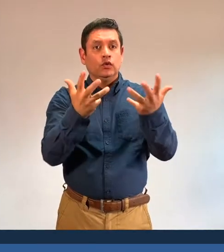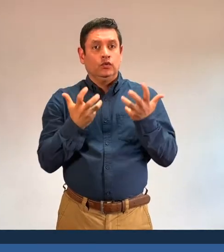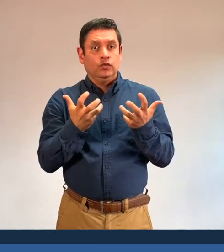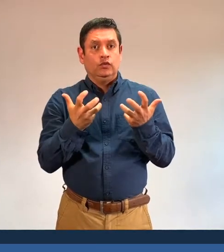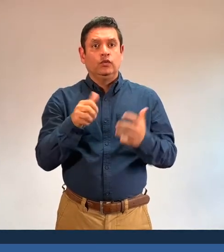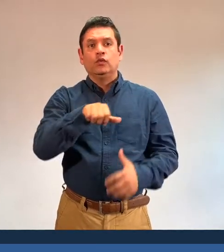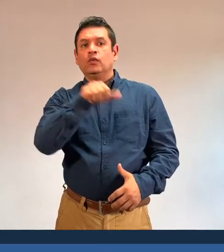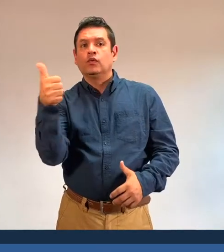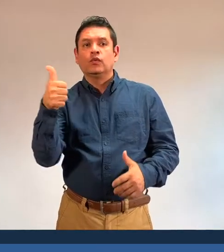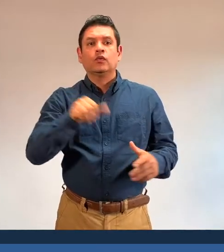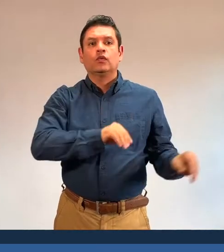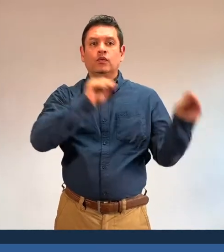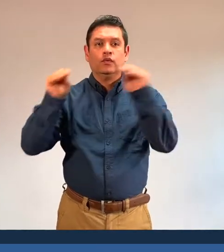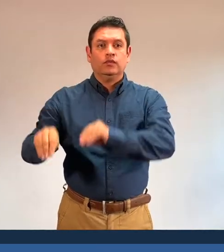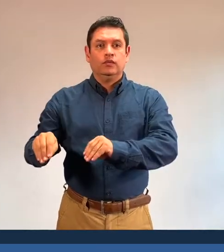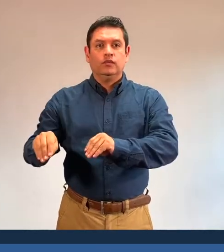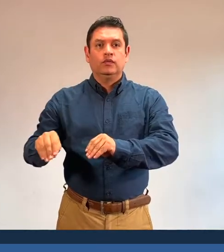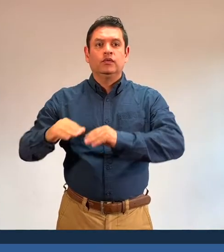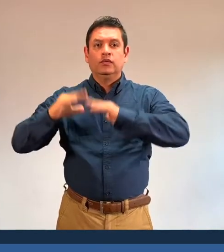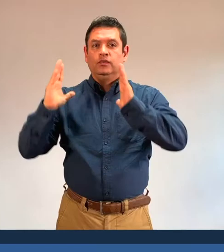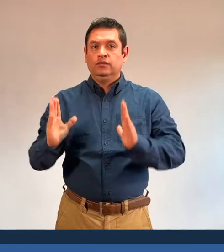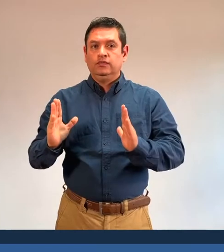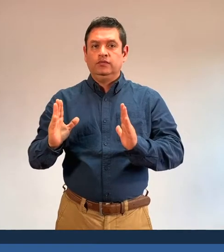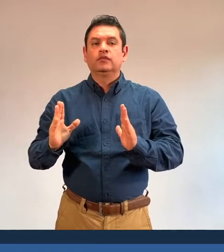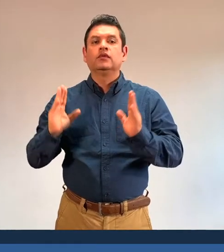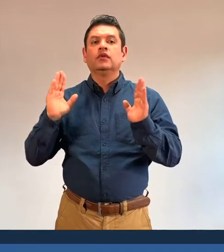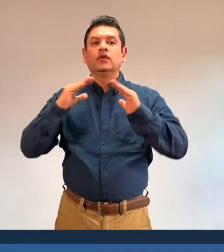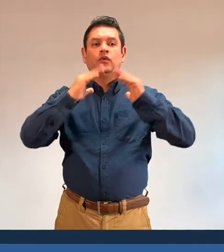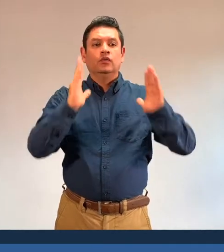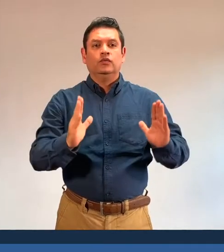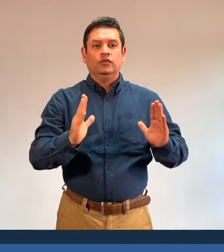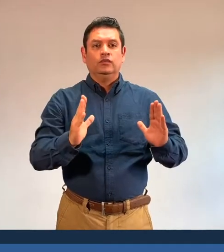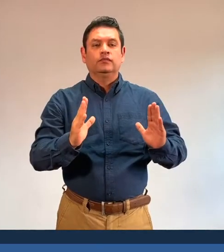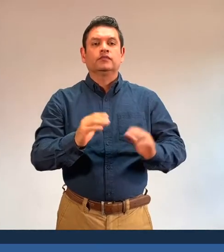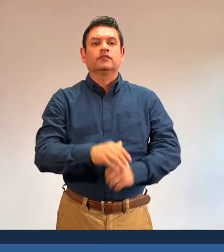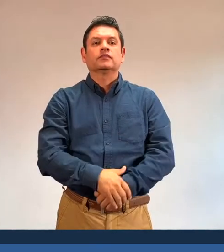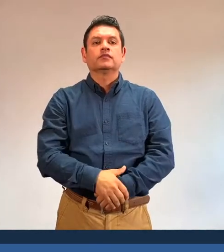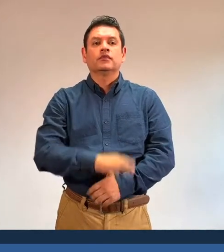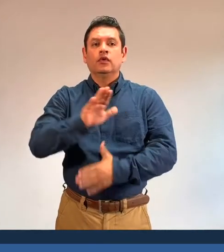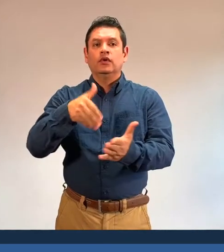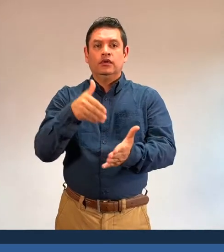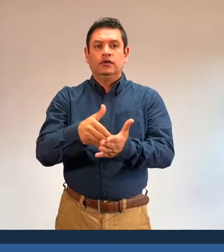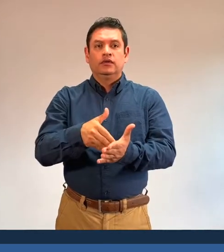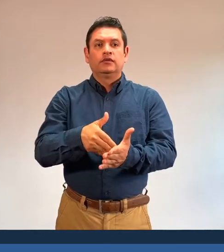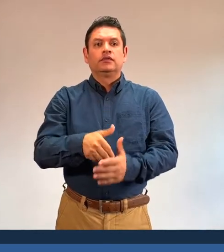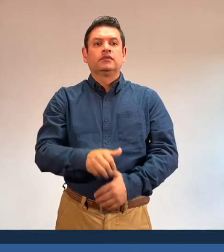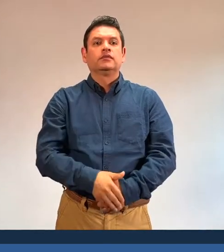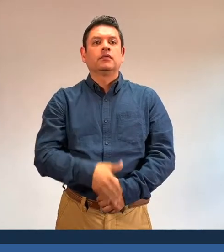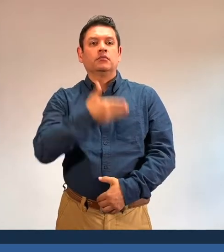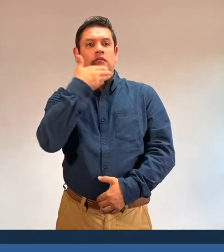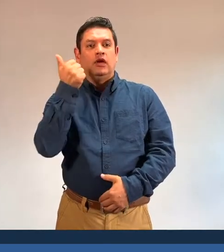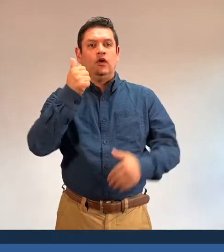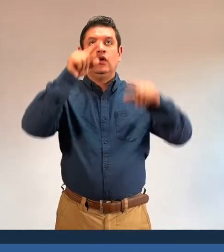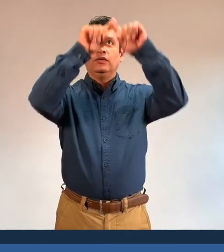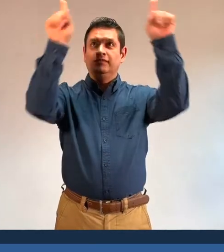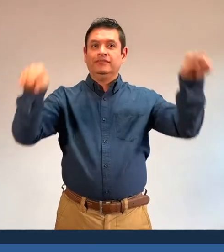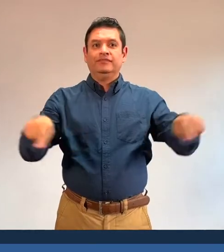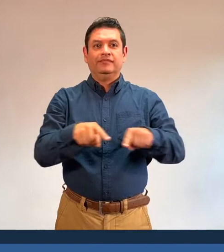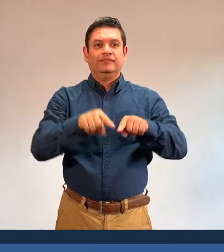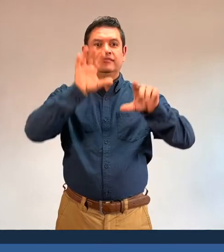The goal was to turn their home into a museum. Currently, the new space known as the Annex is used for temporary exhibitions.